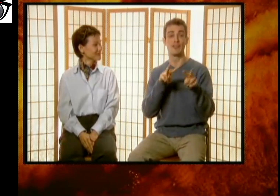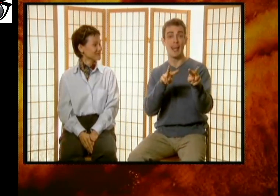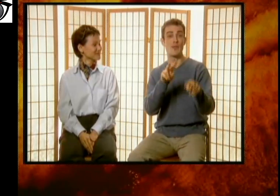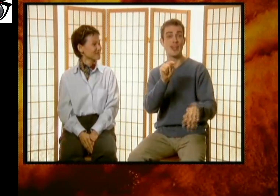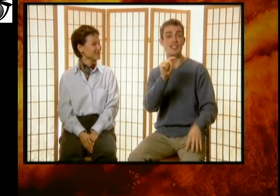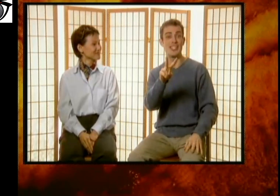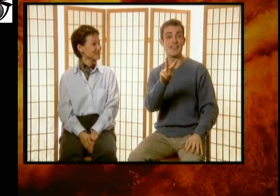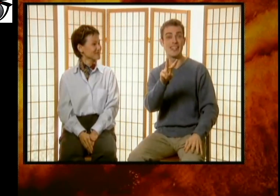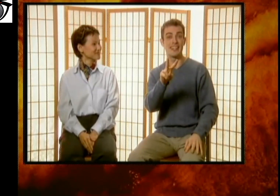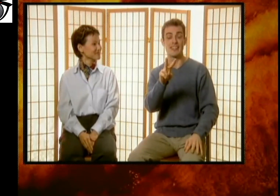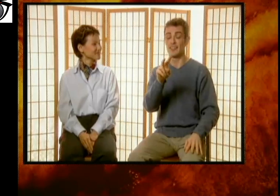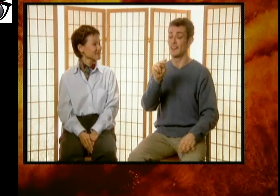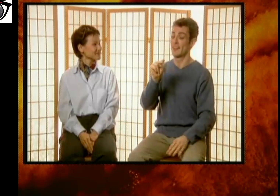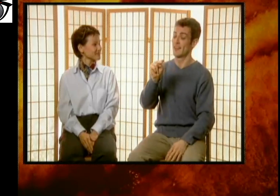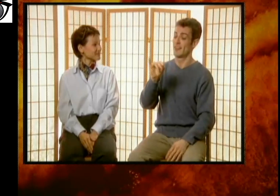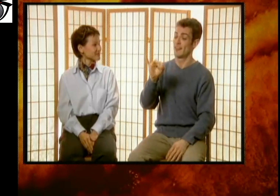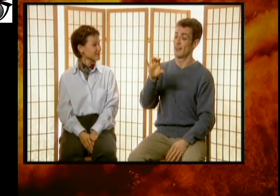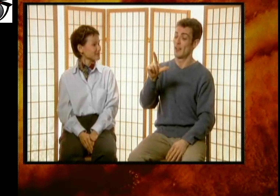to come over and watch TV.